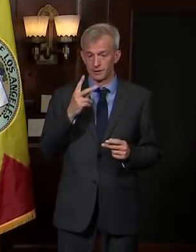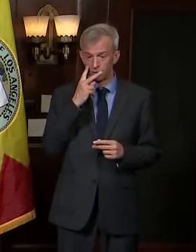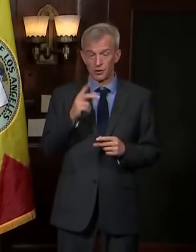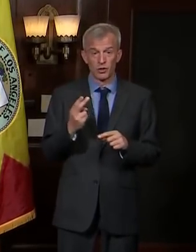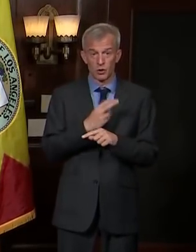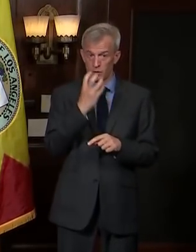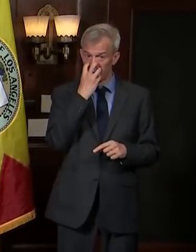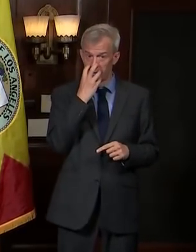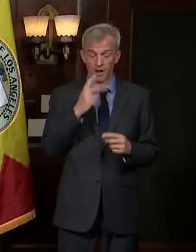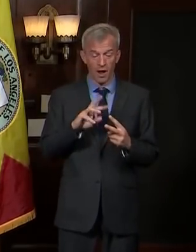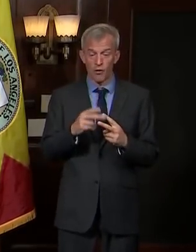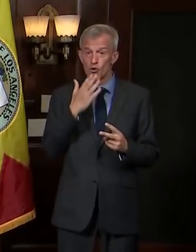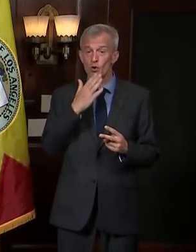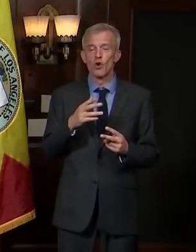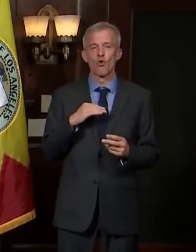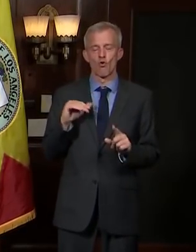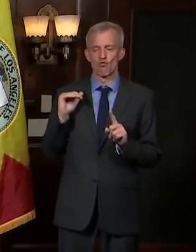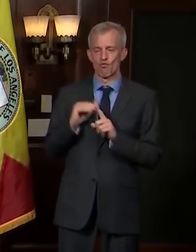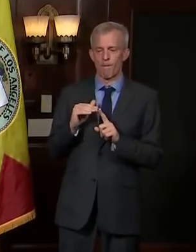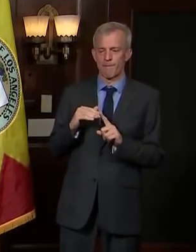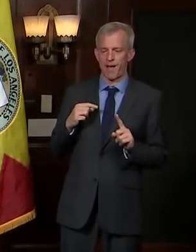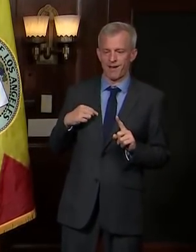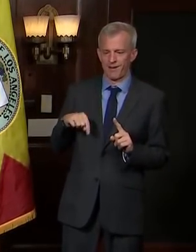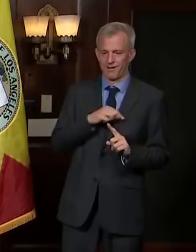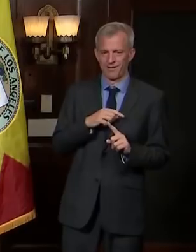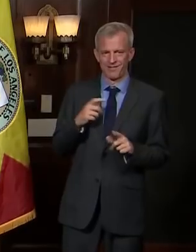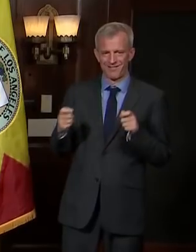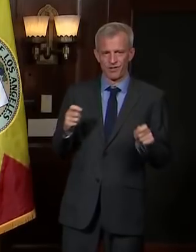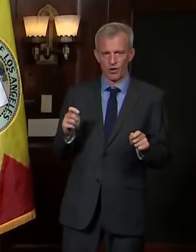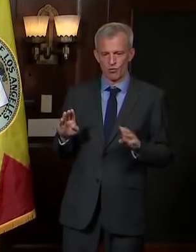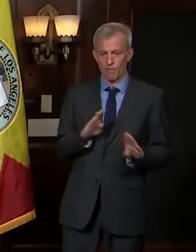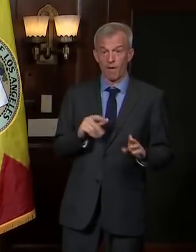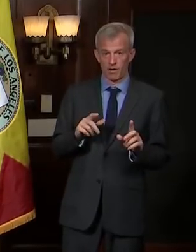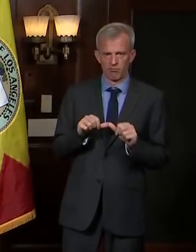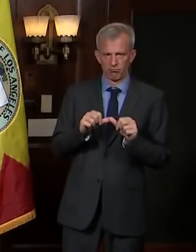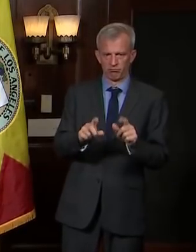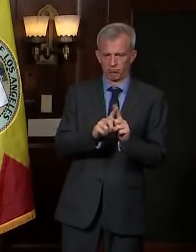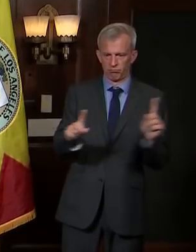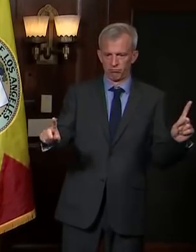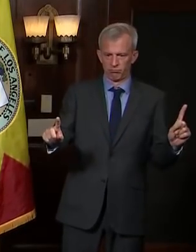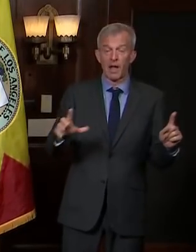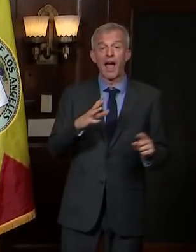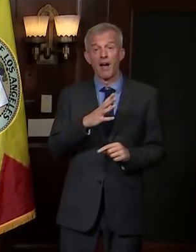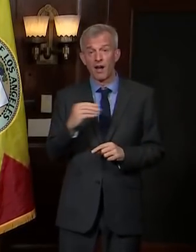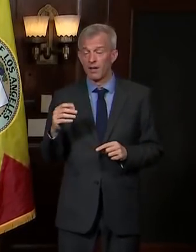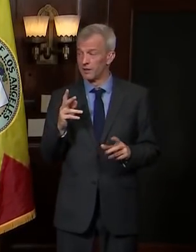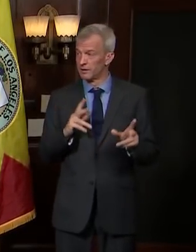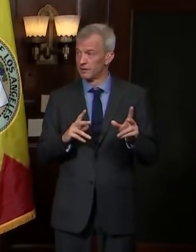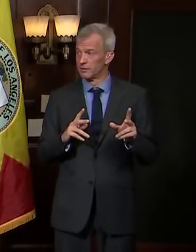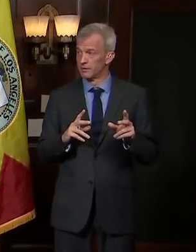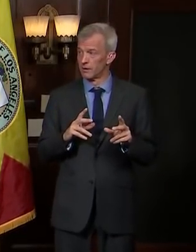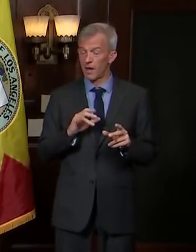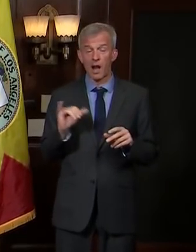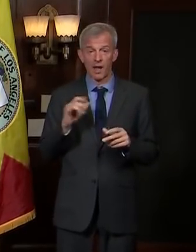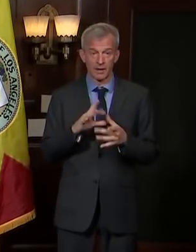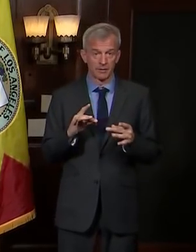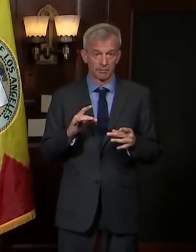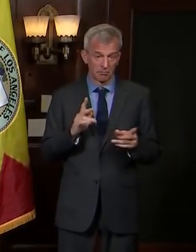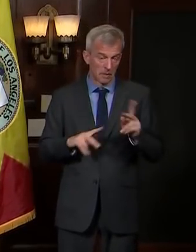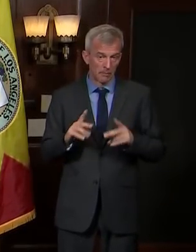good for reminding us to control our behavior and just keep the distance, and as folks have said, obviously,